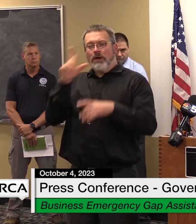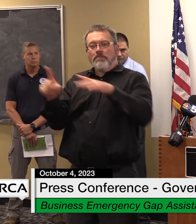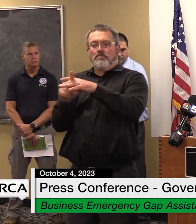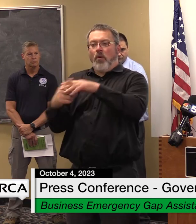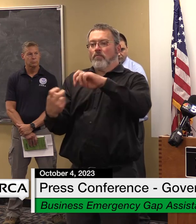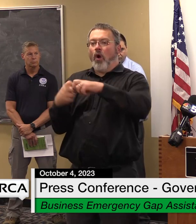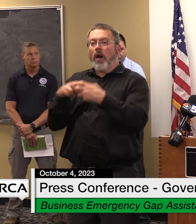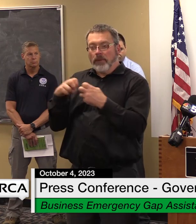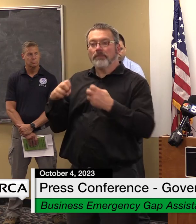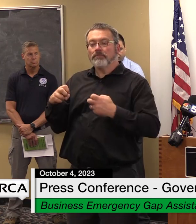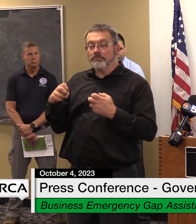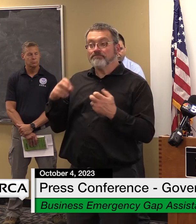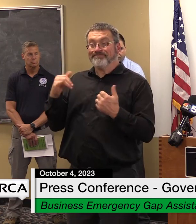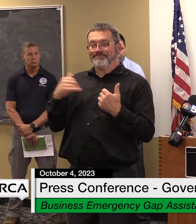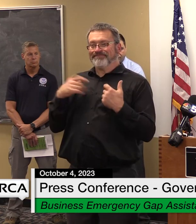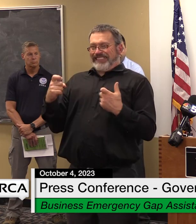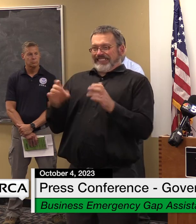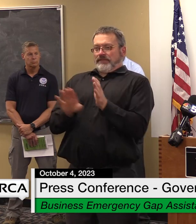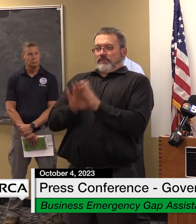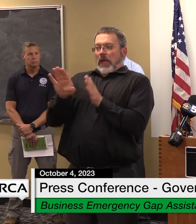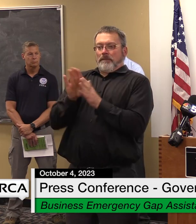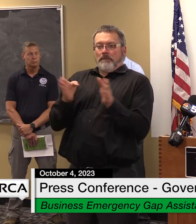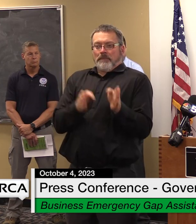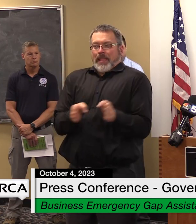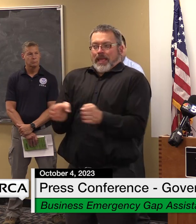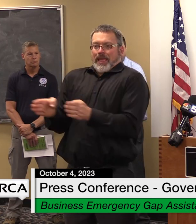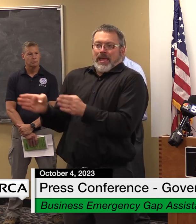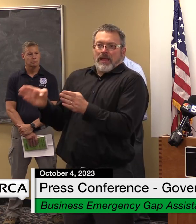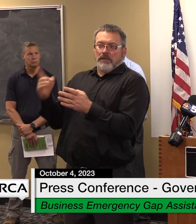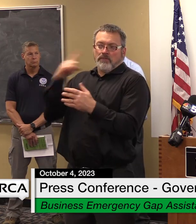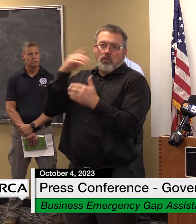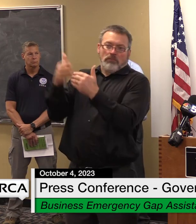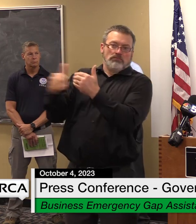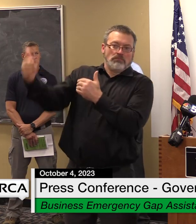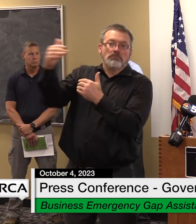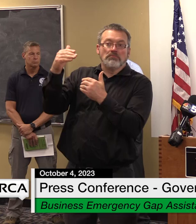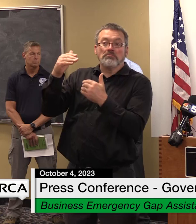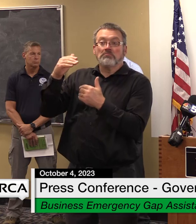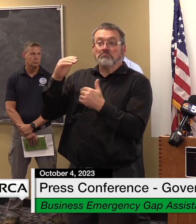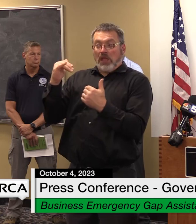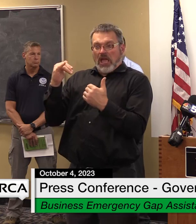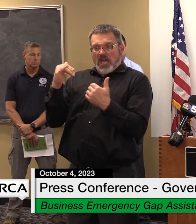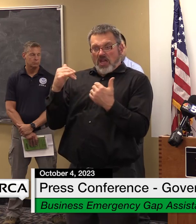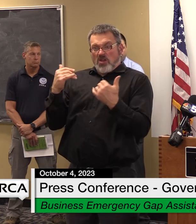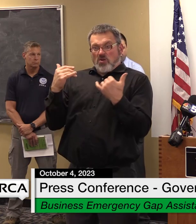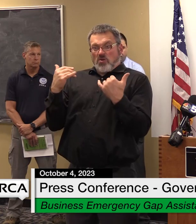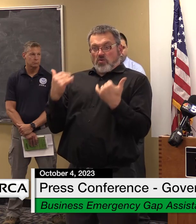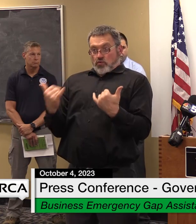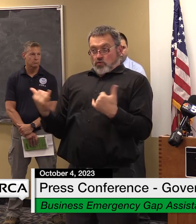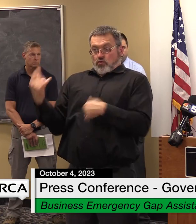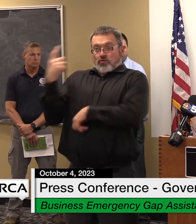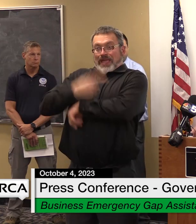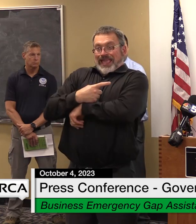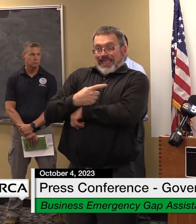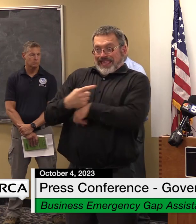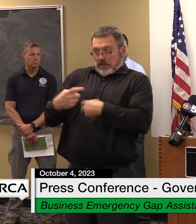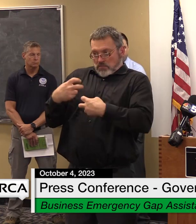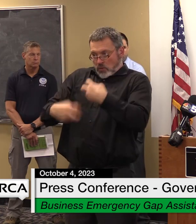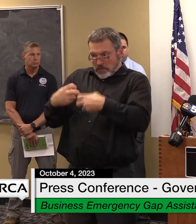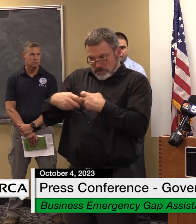upon our river engineers' recommendations to ensure that the debris problems of today don't become problems in the spring when we